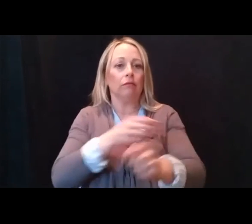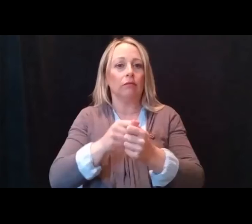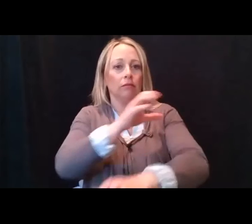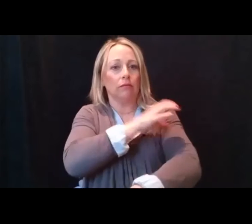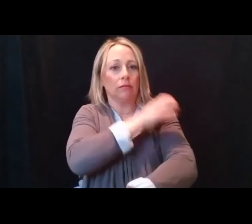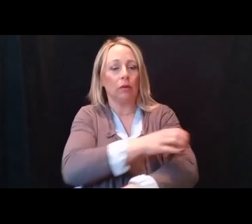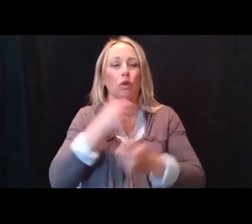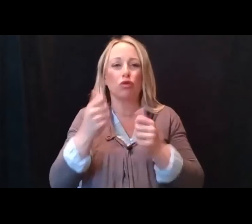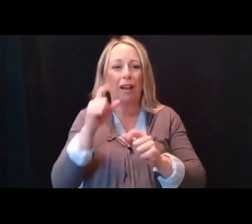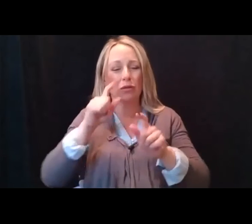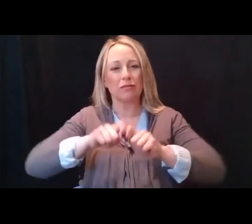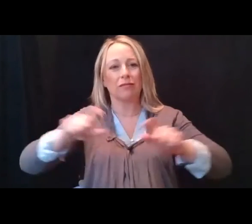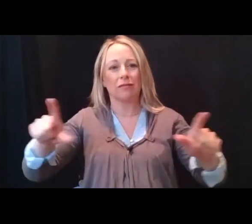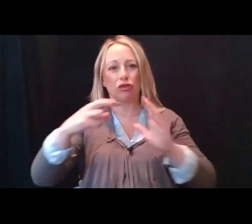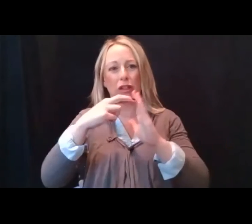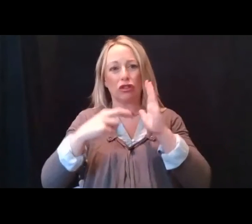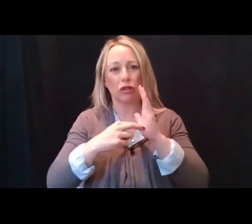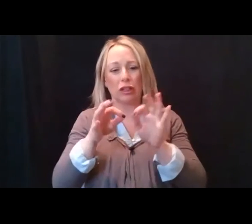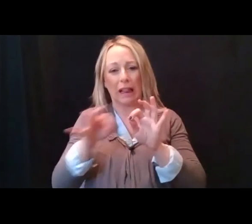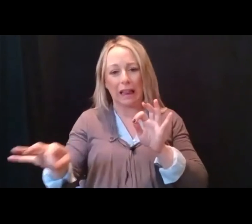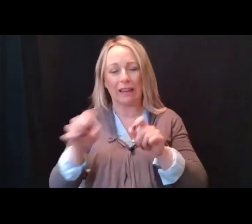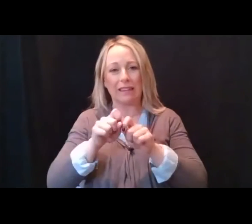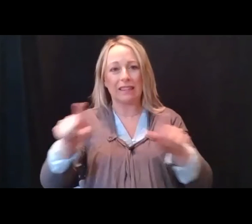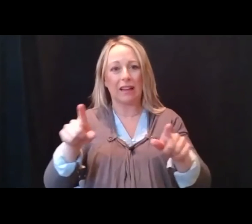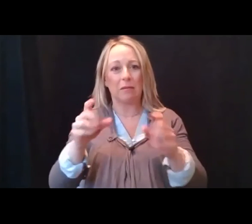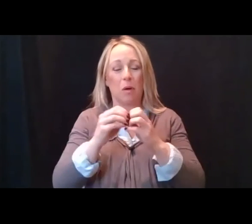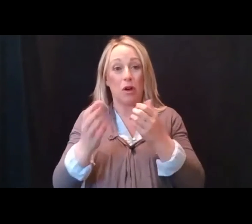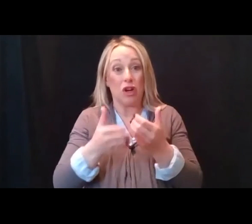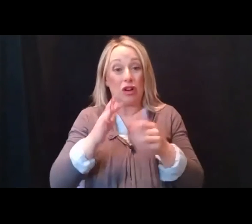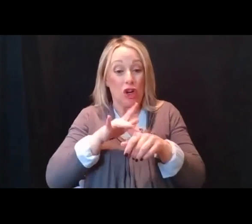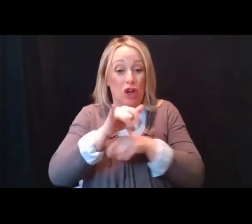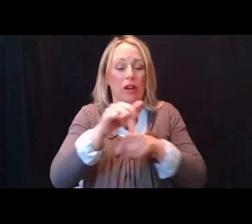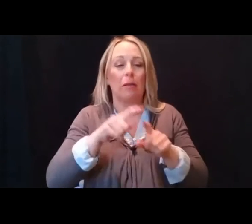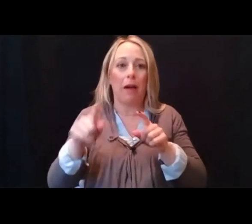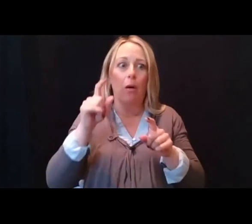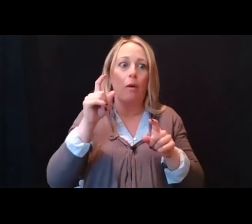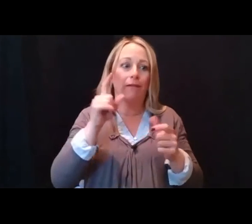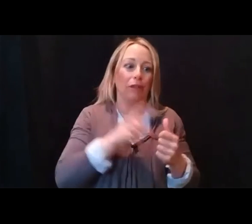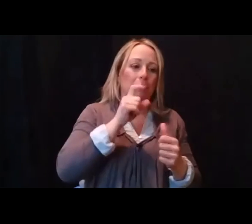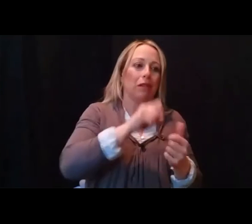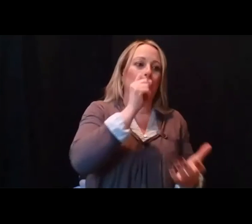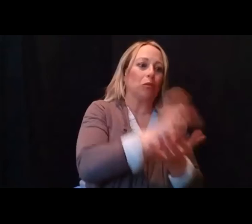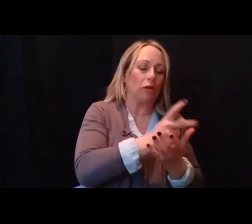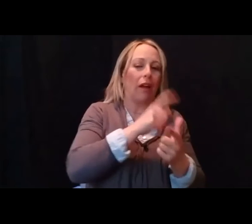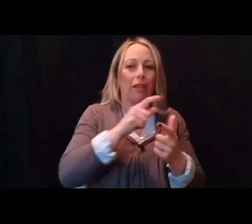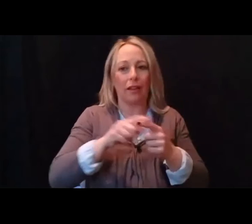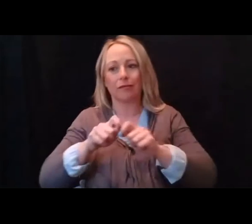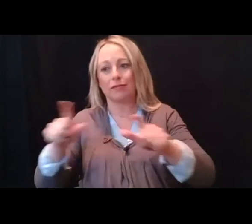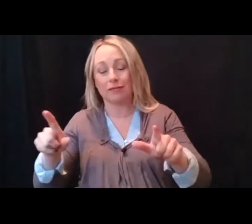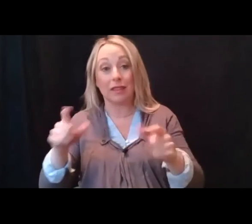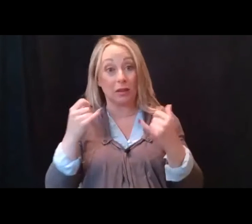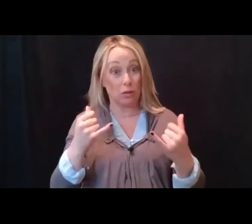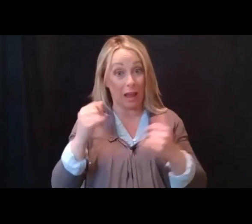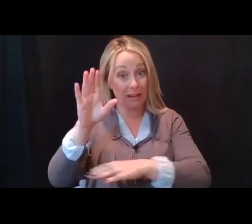available earlier, but we have to wait for the vendor to approve our clinic link request. Earlier this afternoon, we posted links for this